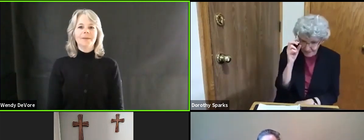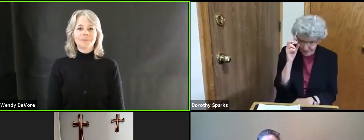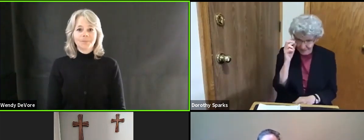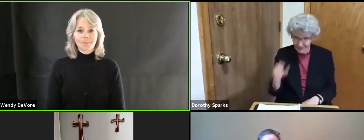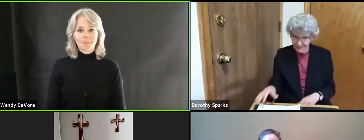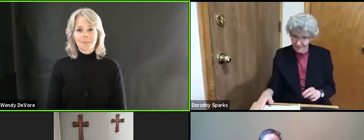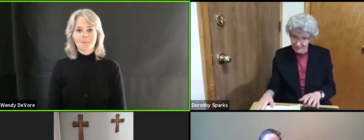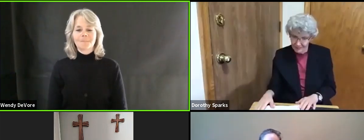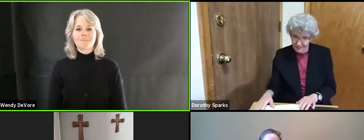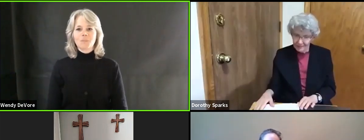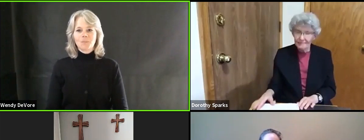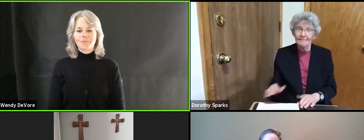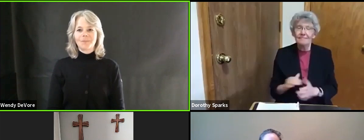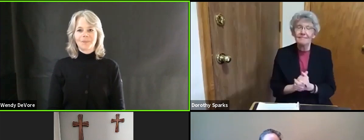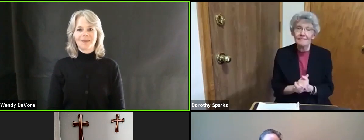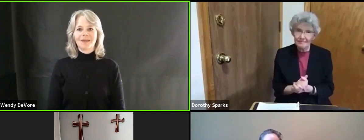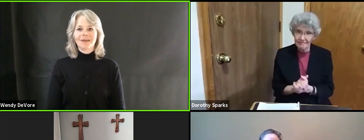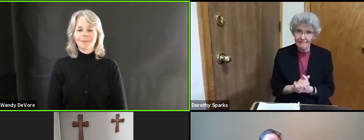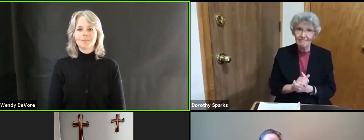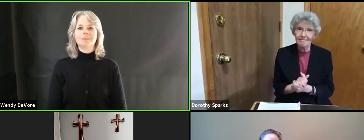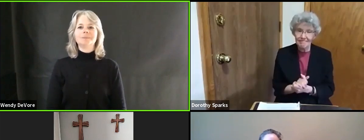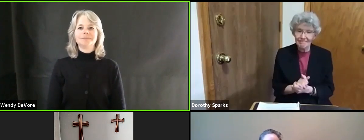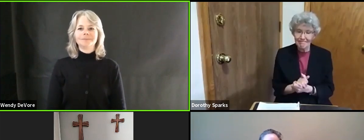All right.